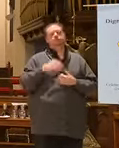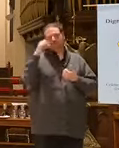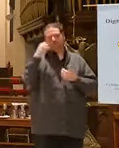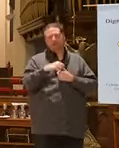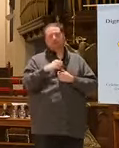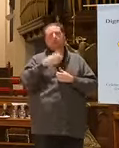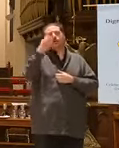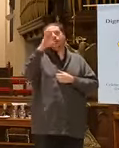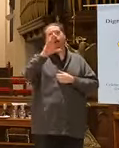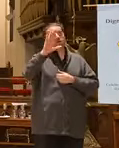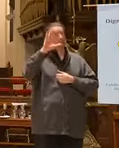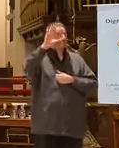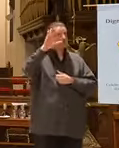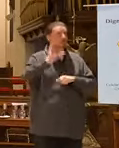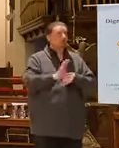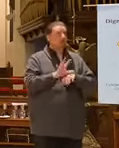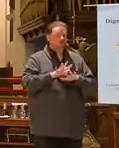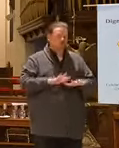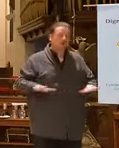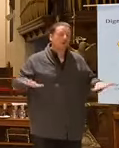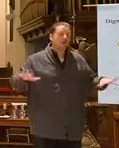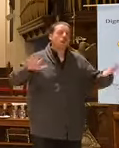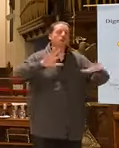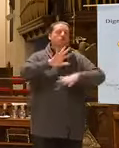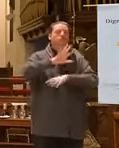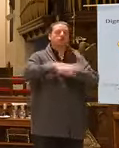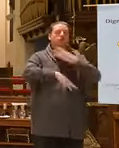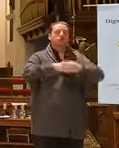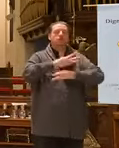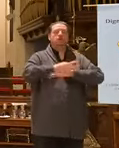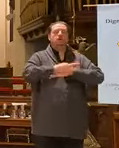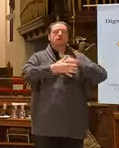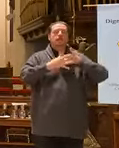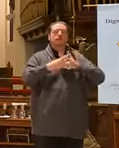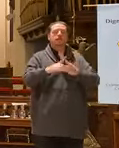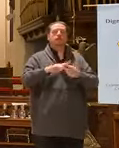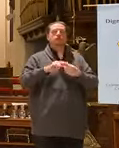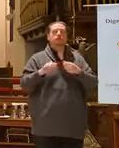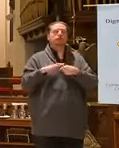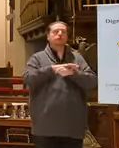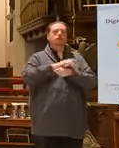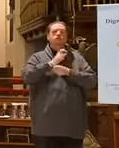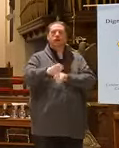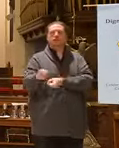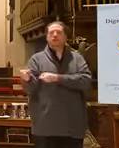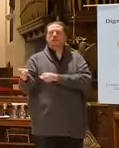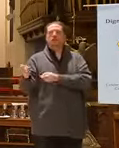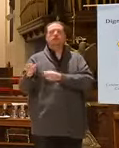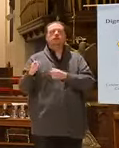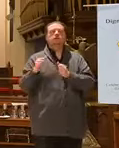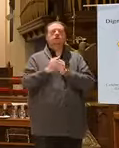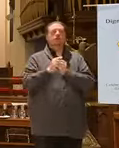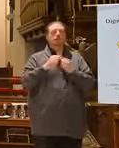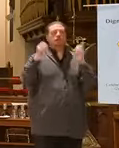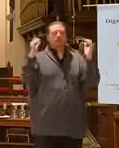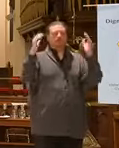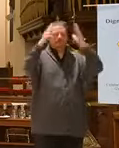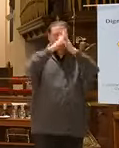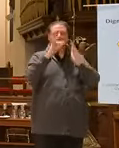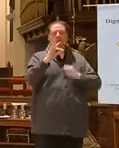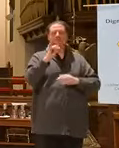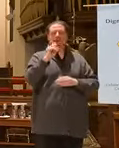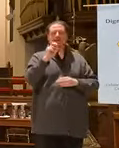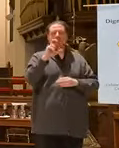Remember, God, your church spread throughout the world, and bring her to the fullness of charity, together with Francis, our